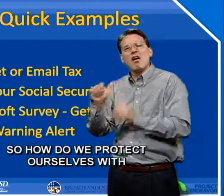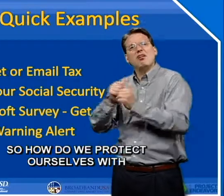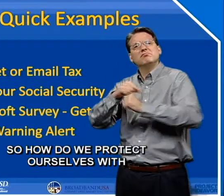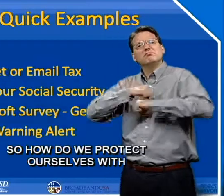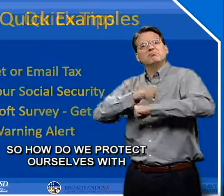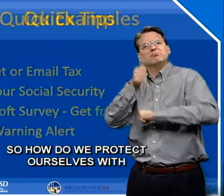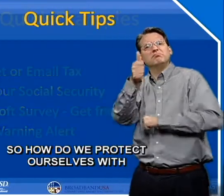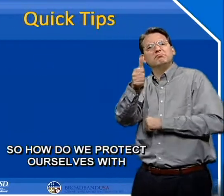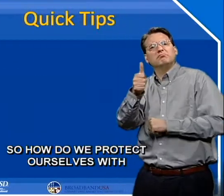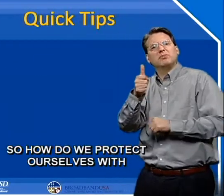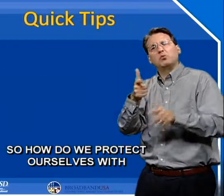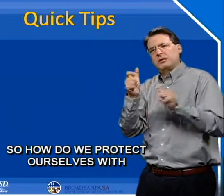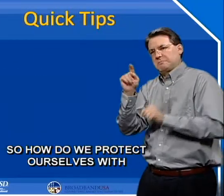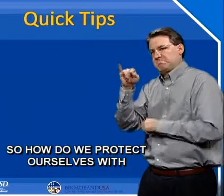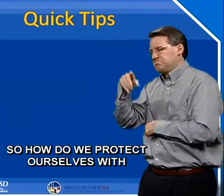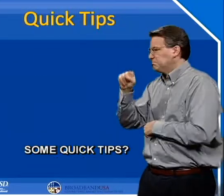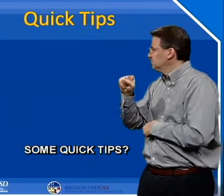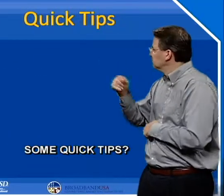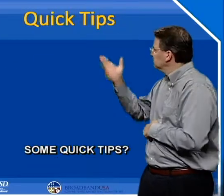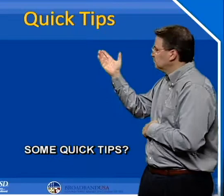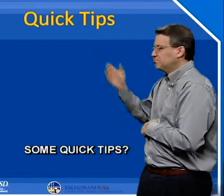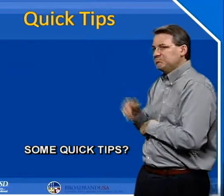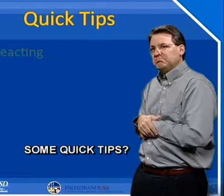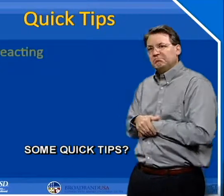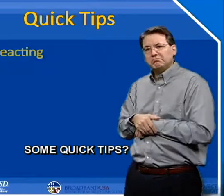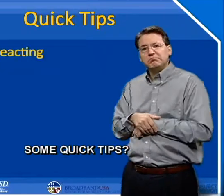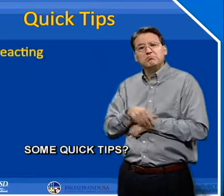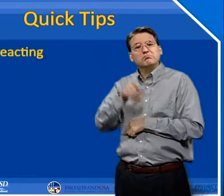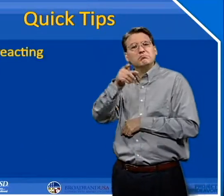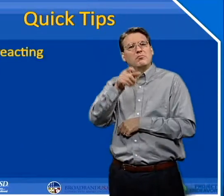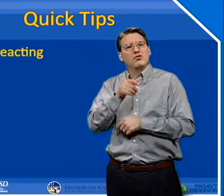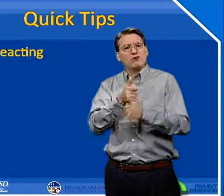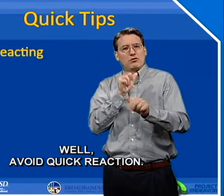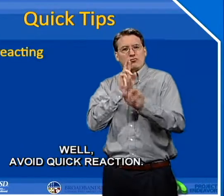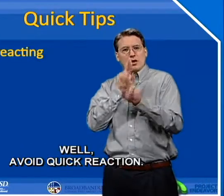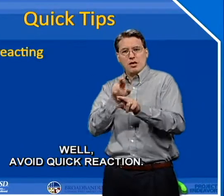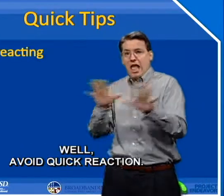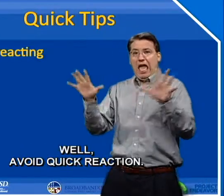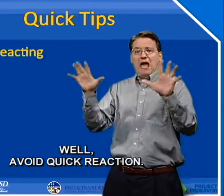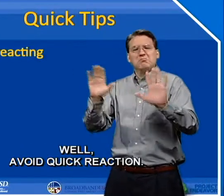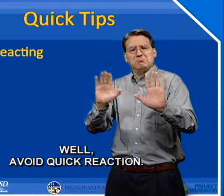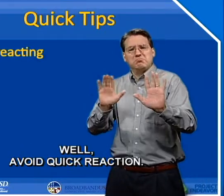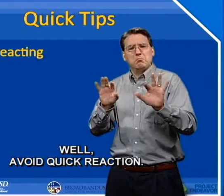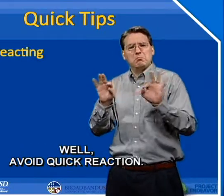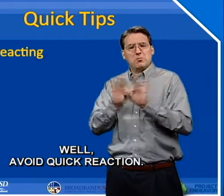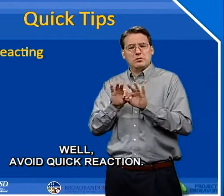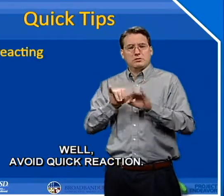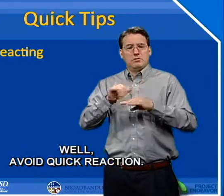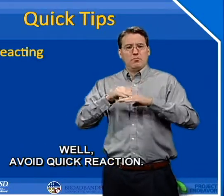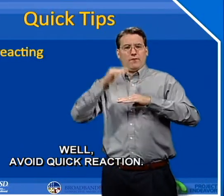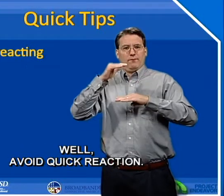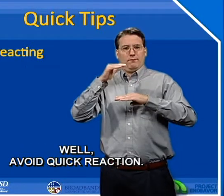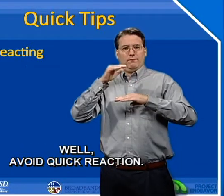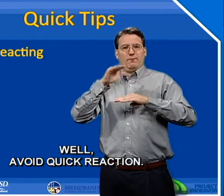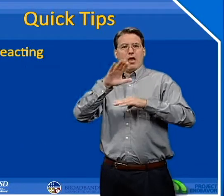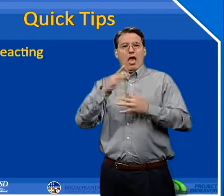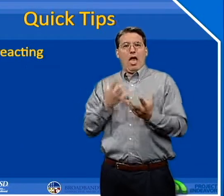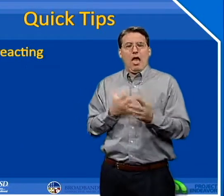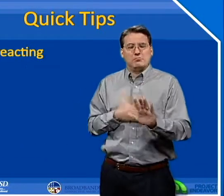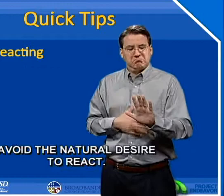So how do we protect ourselves? With some quick tips. Well, avoid quick reaction. Avoid